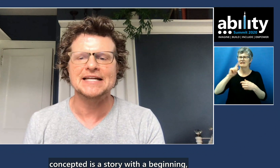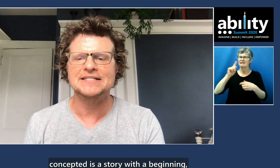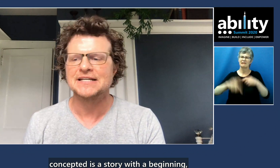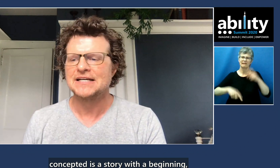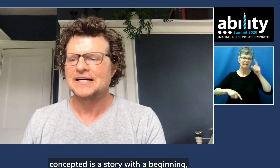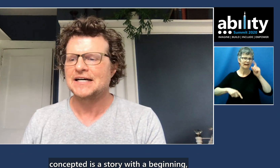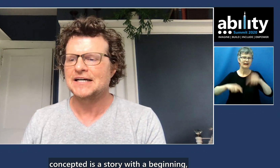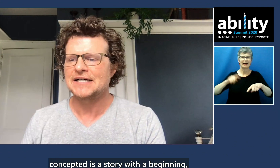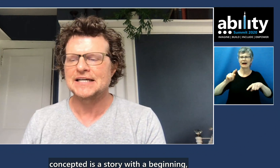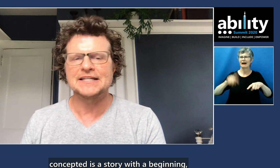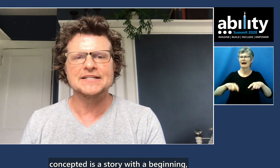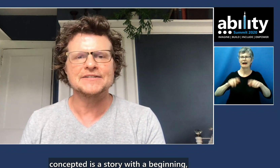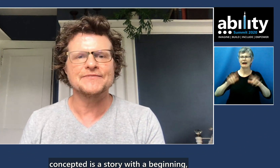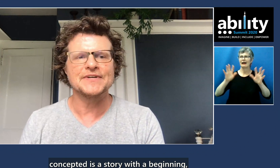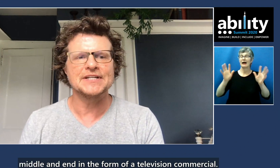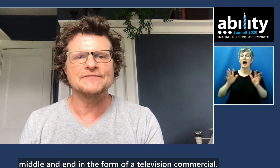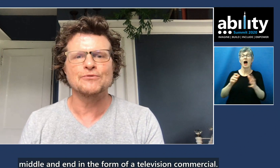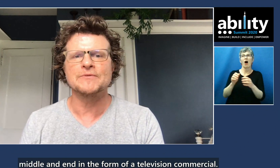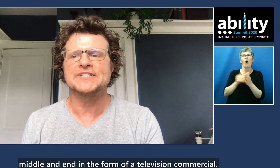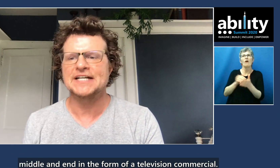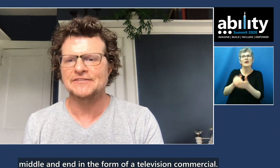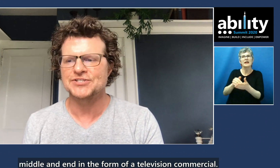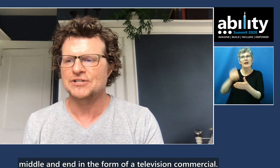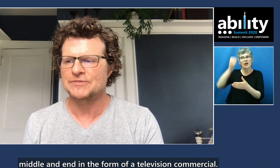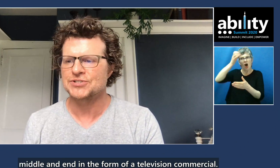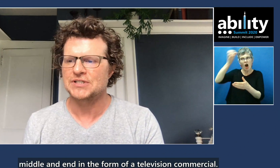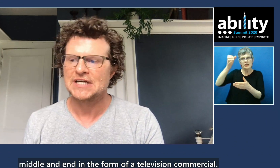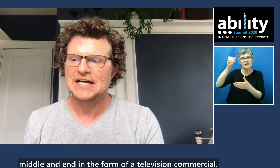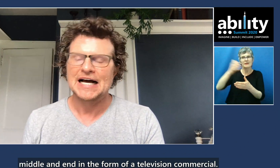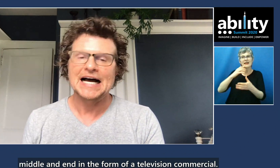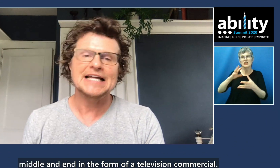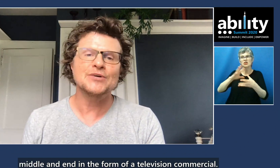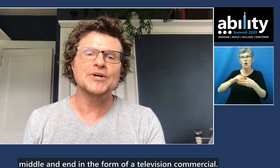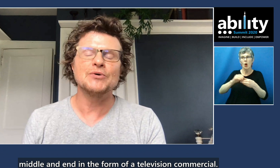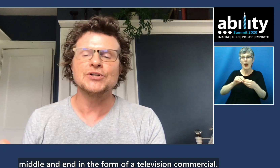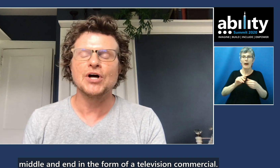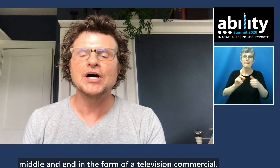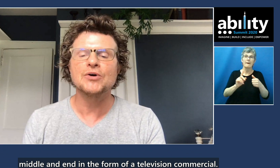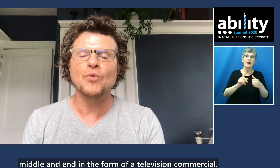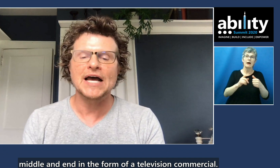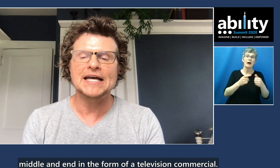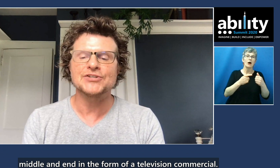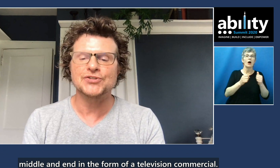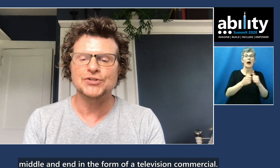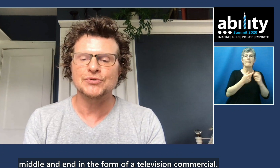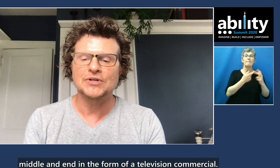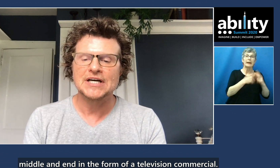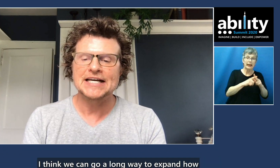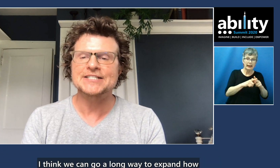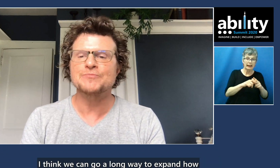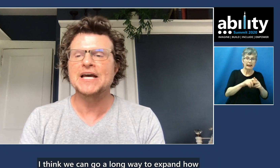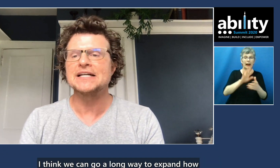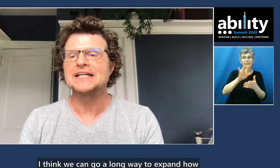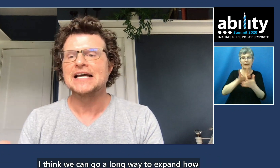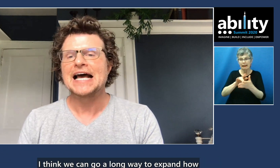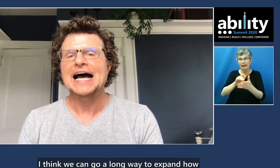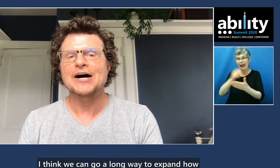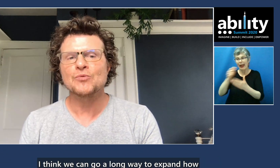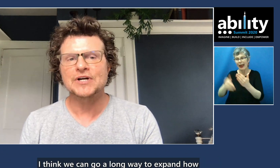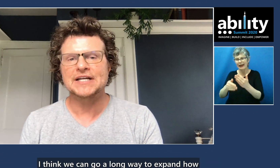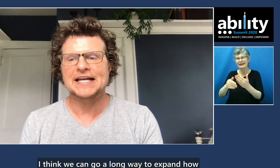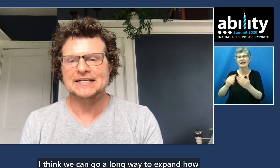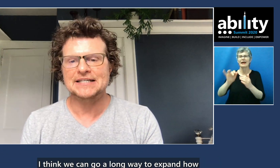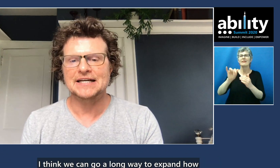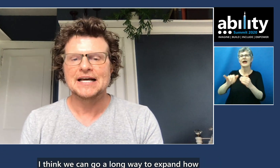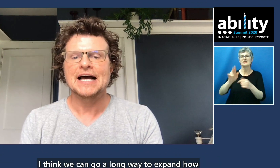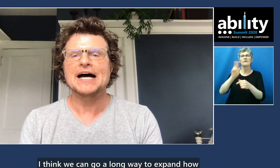middle, and end in the form of a television commercial. I think we can go a long way to expand how